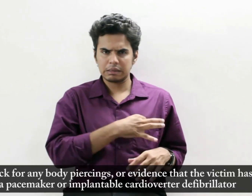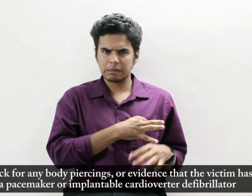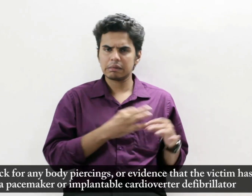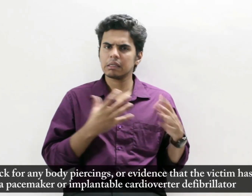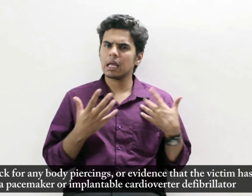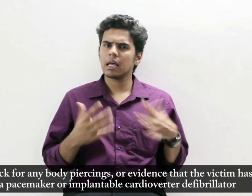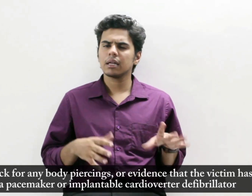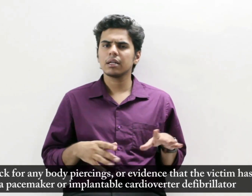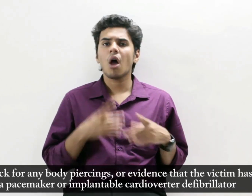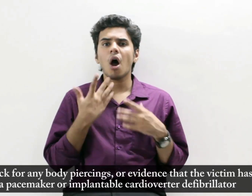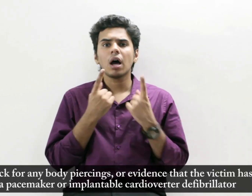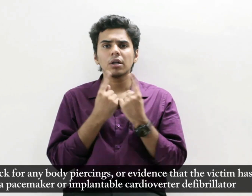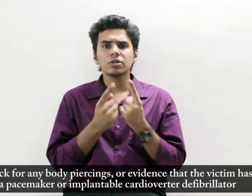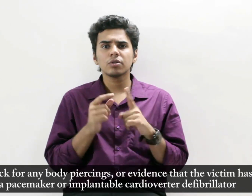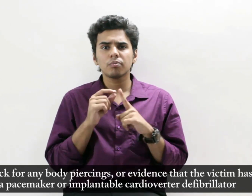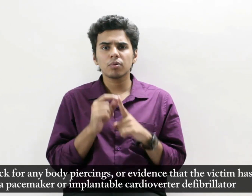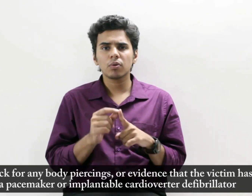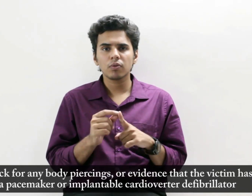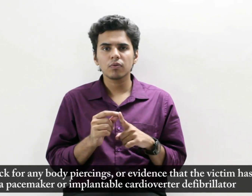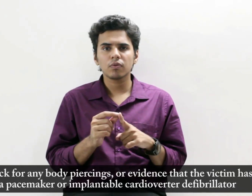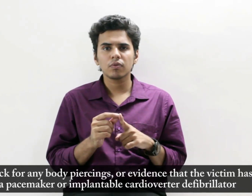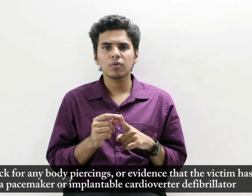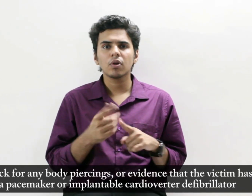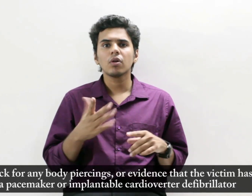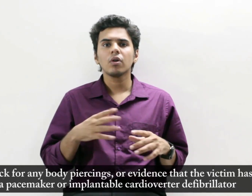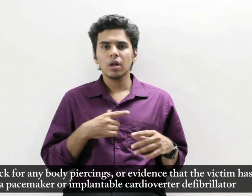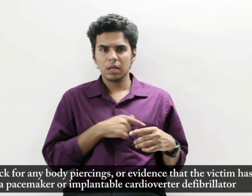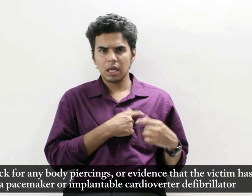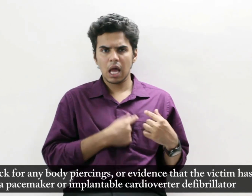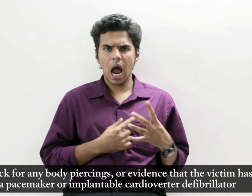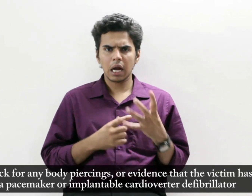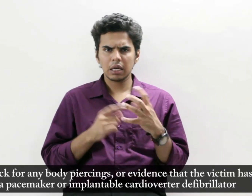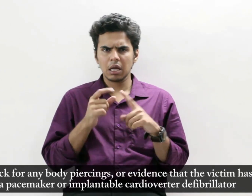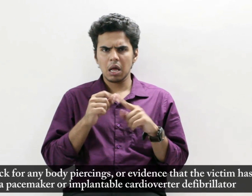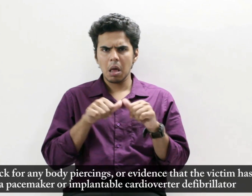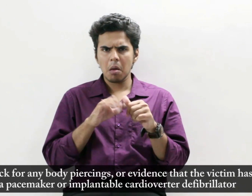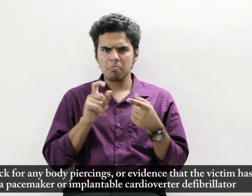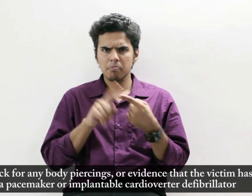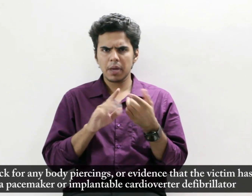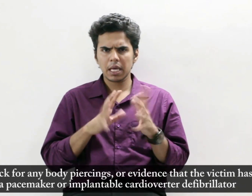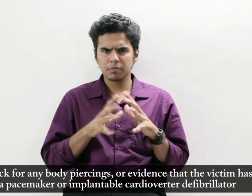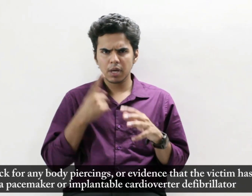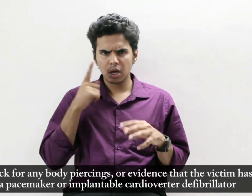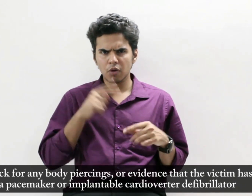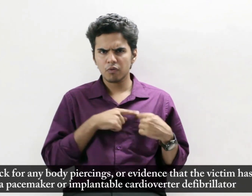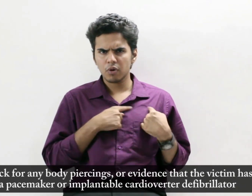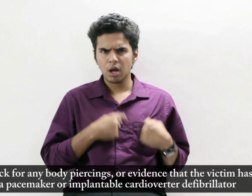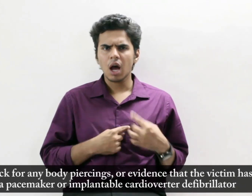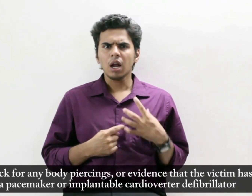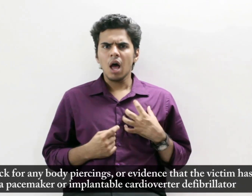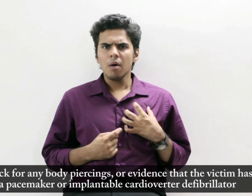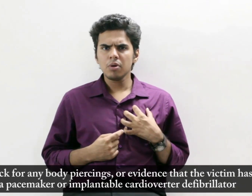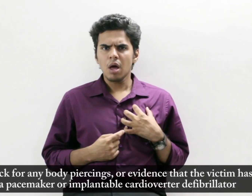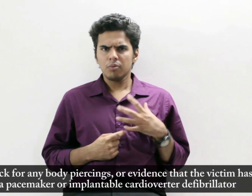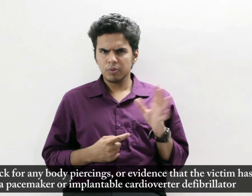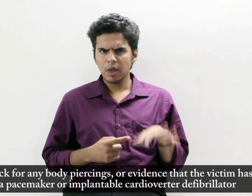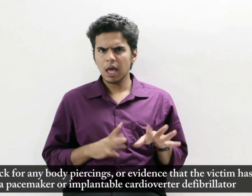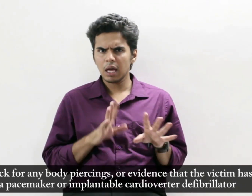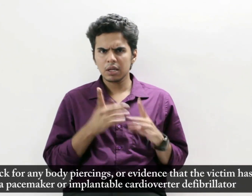or evidence that the victim has a pacemaker or implantable cardioverter defibrillator.